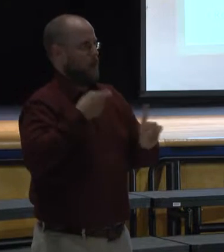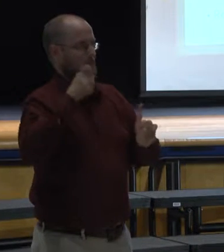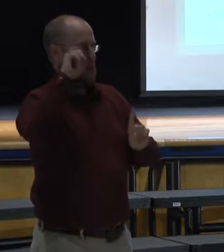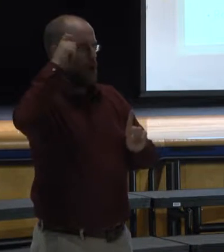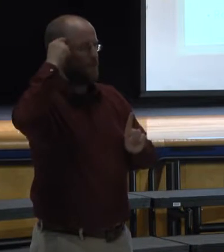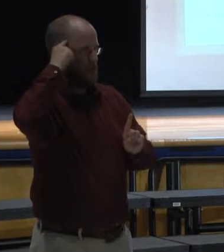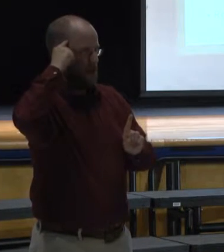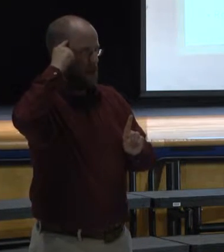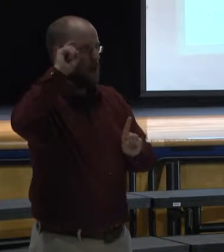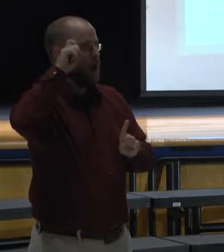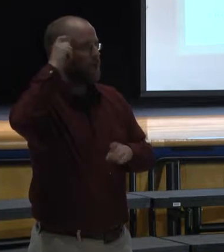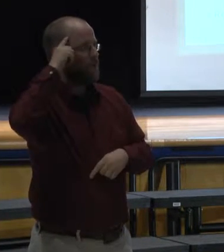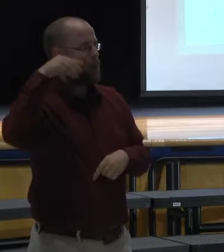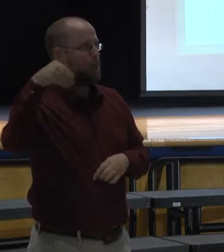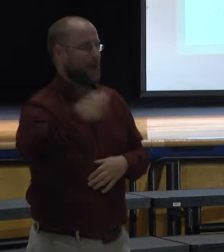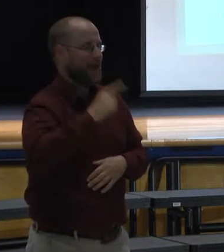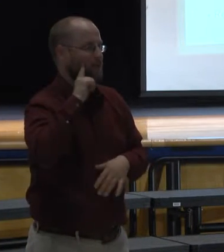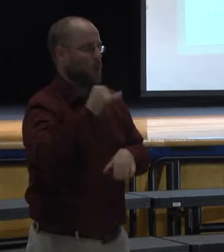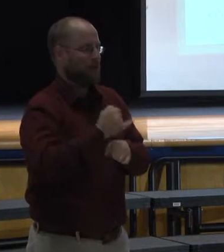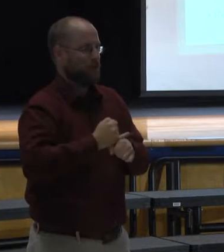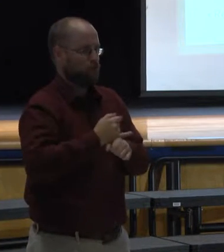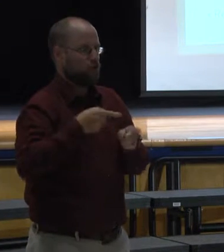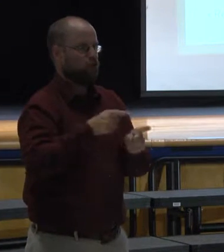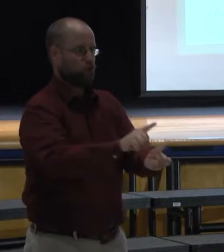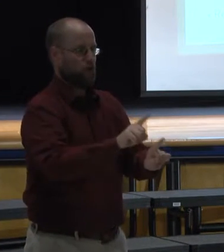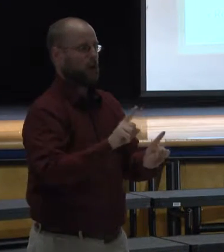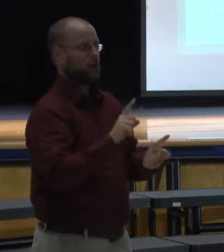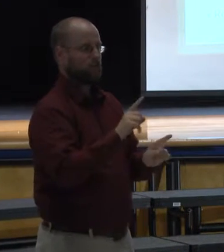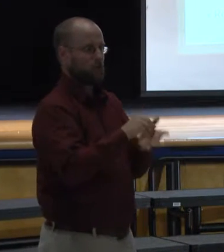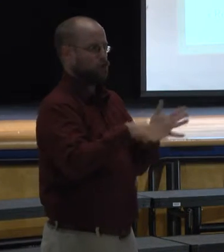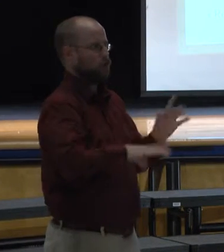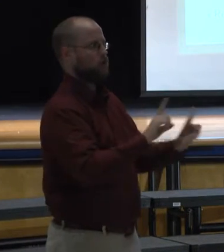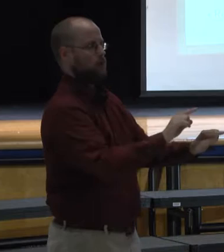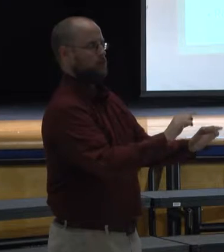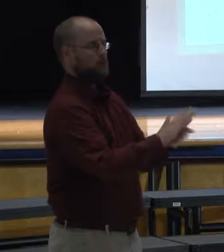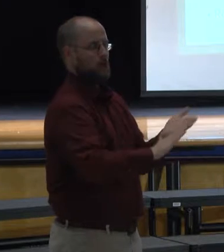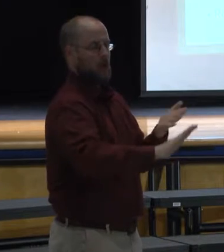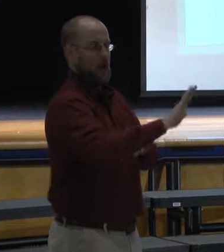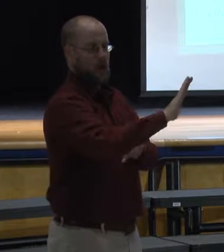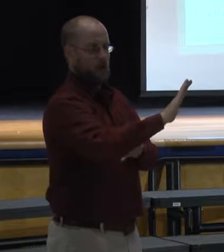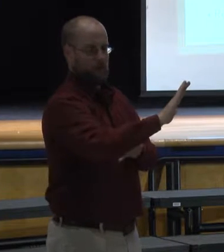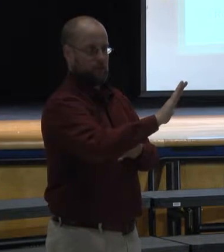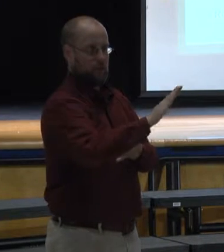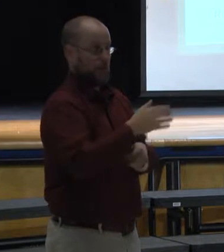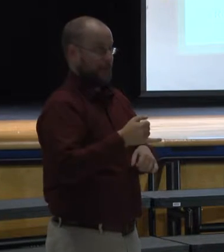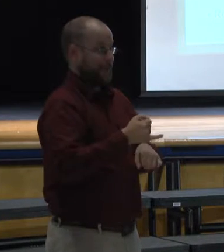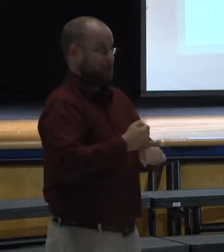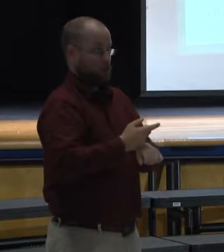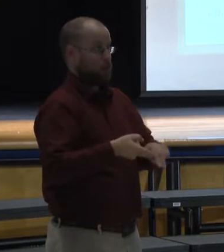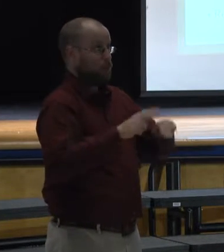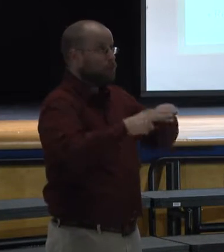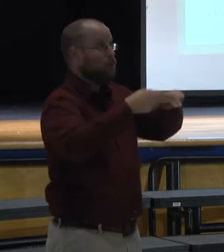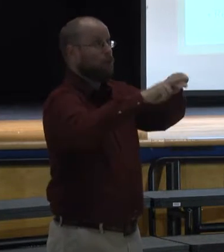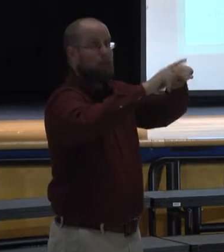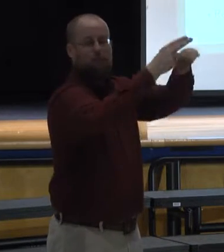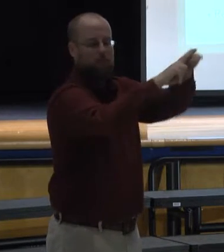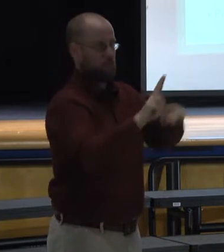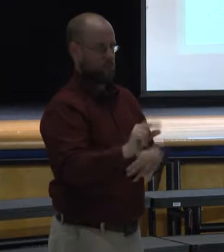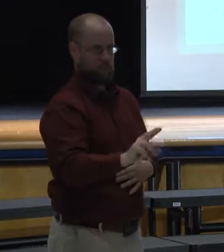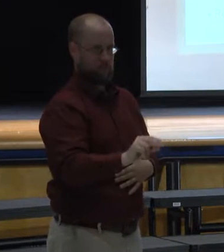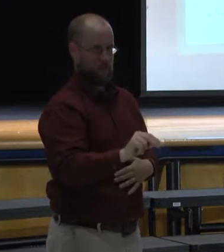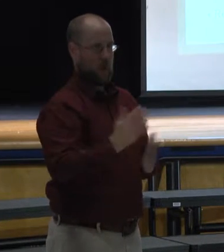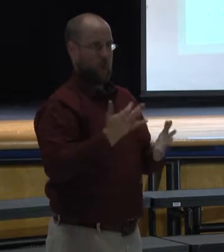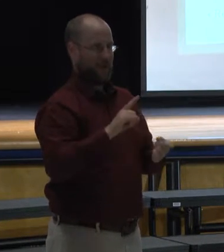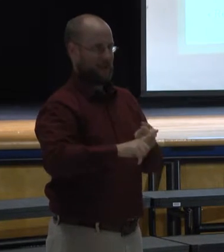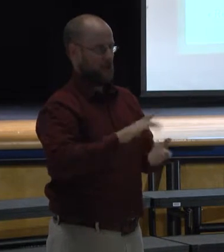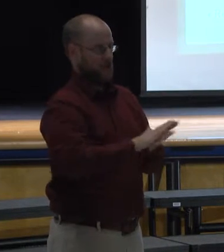would pay for the interest while the student's in school. Interest wouldn't start accruing until they go into repayment. However, the government